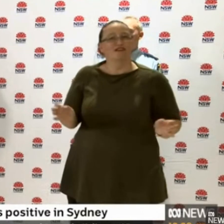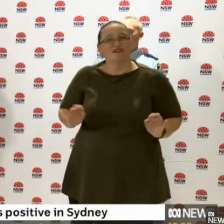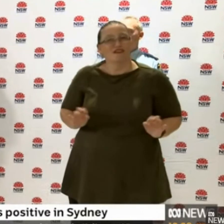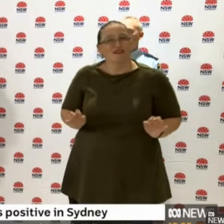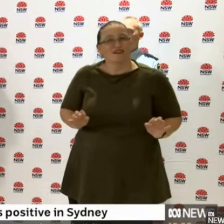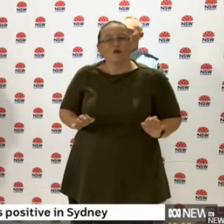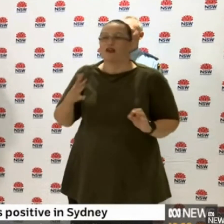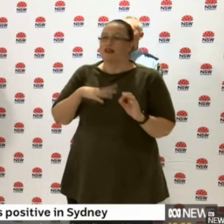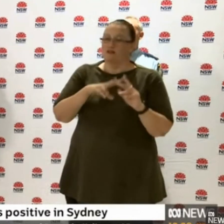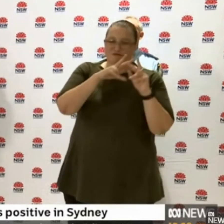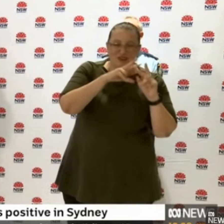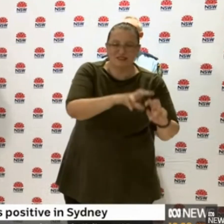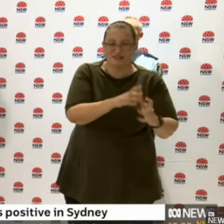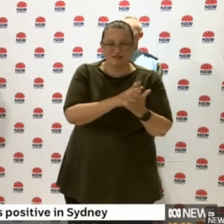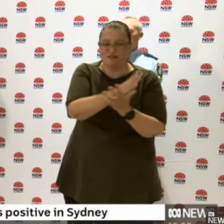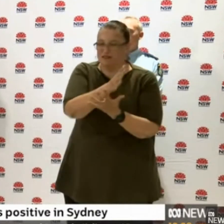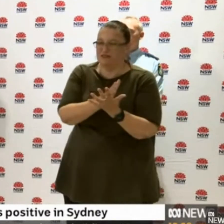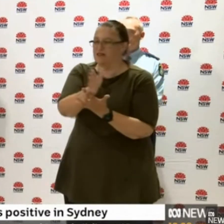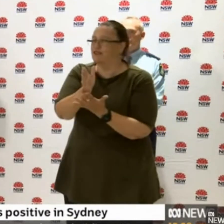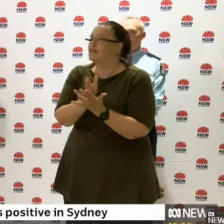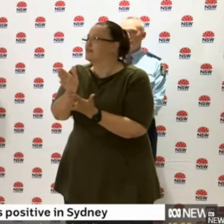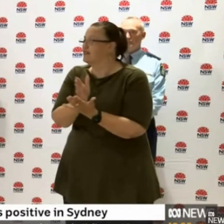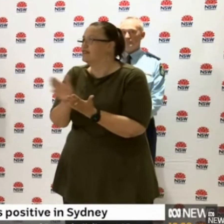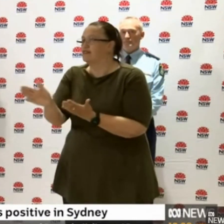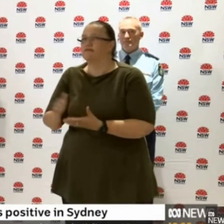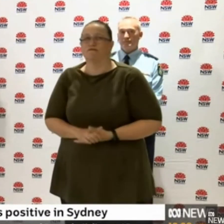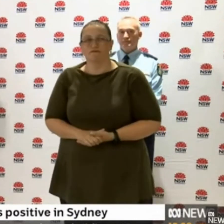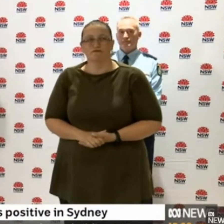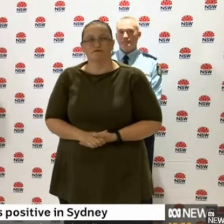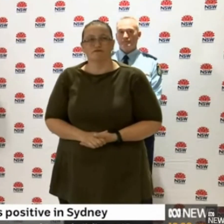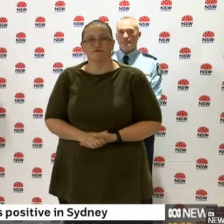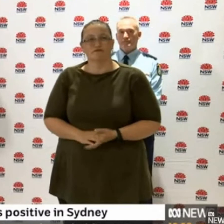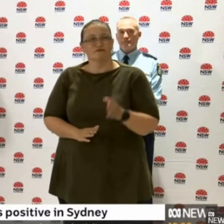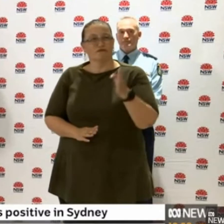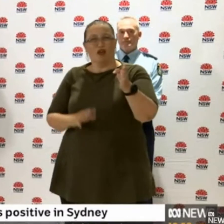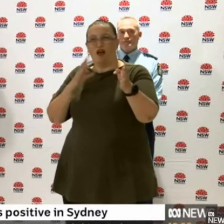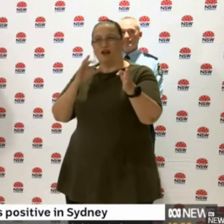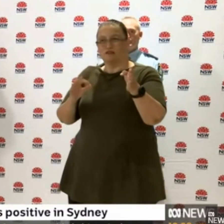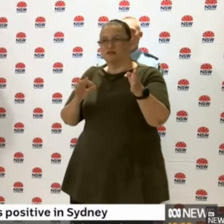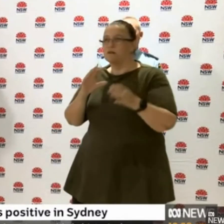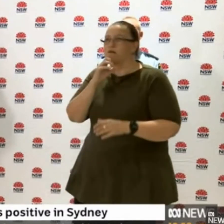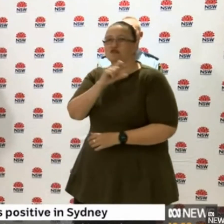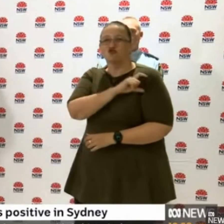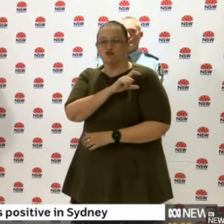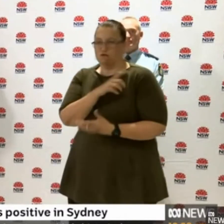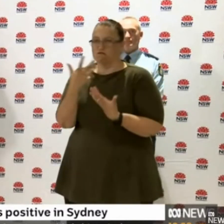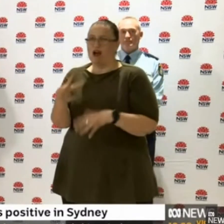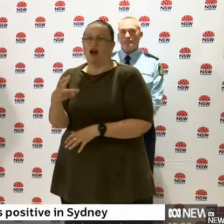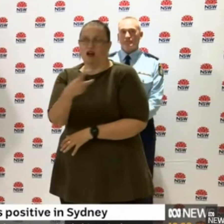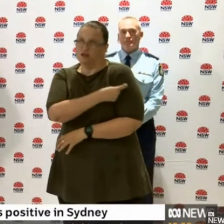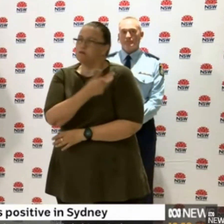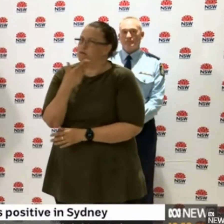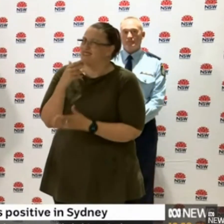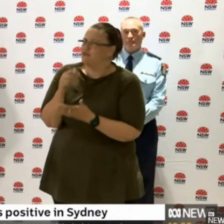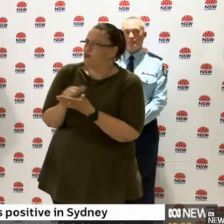is currently a possible working hypothesis. Dr. Chan, he was vaccinated. So forgive the